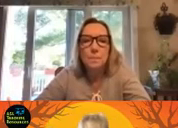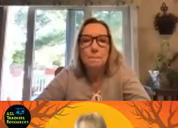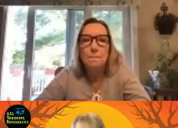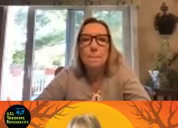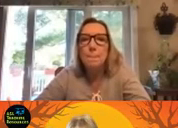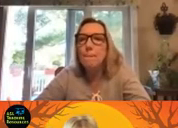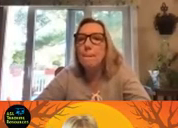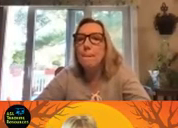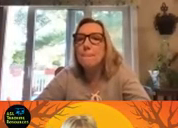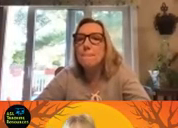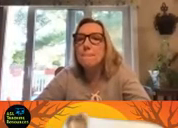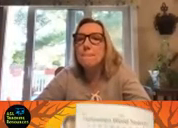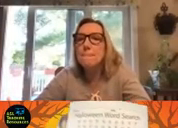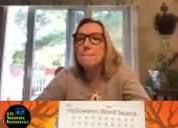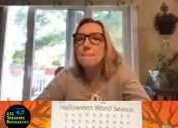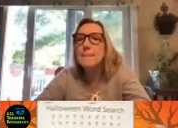the